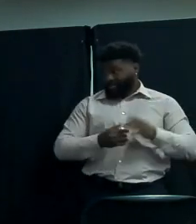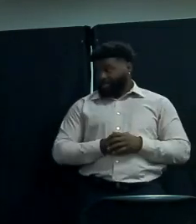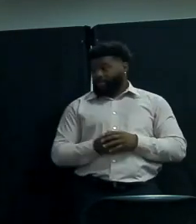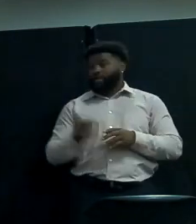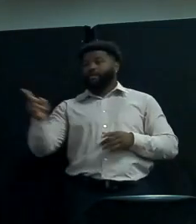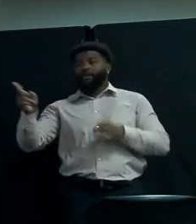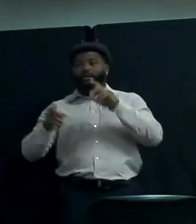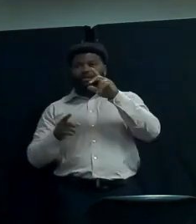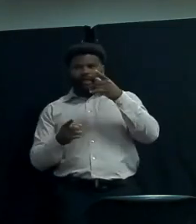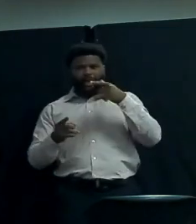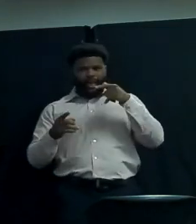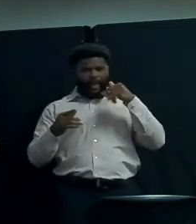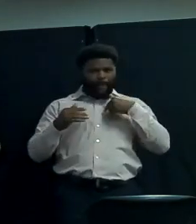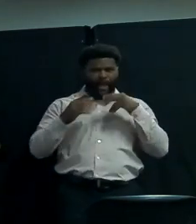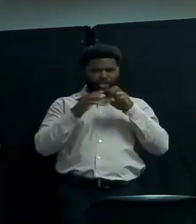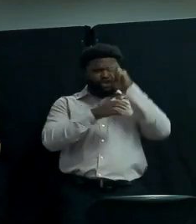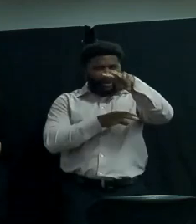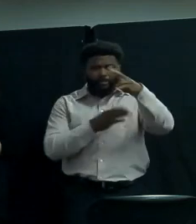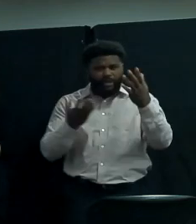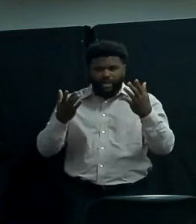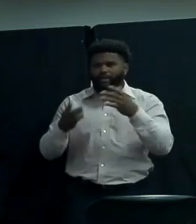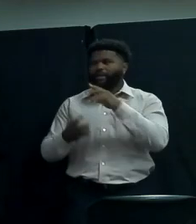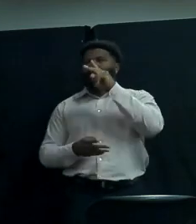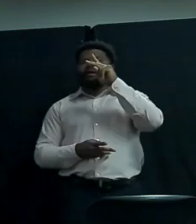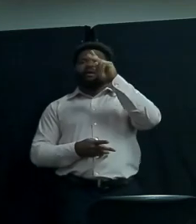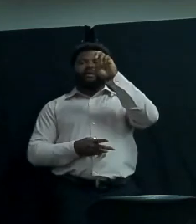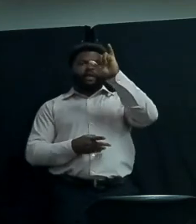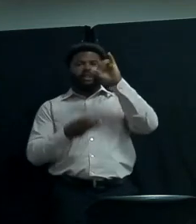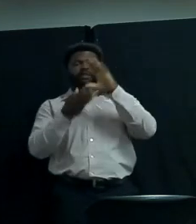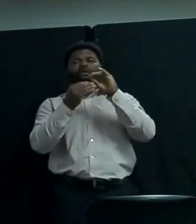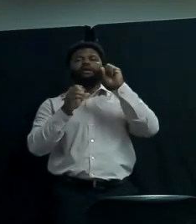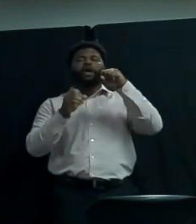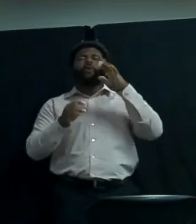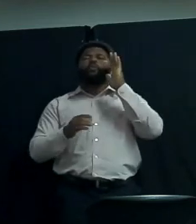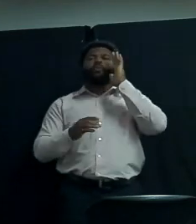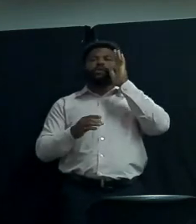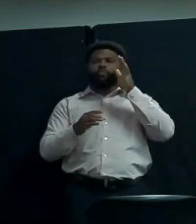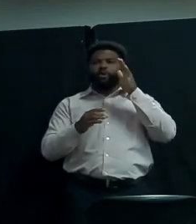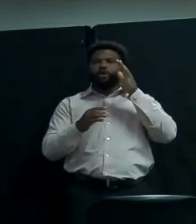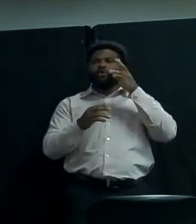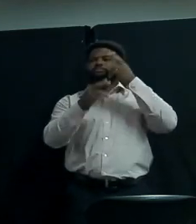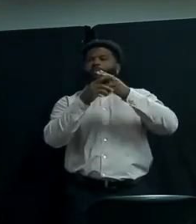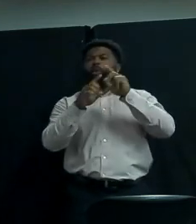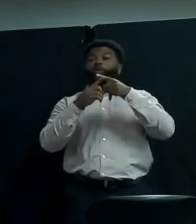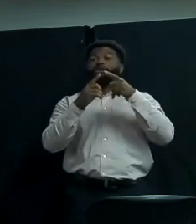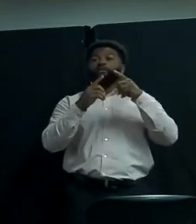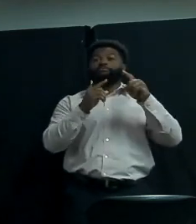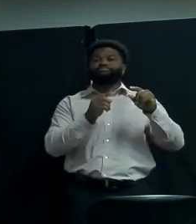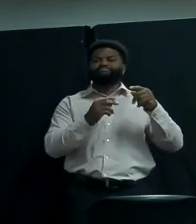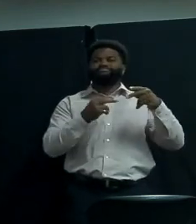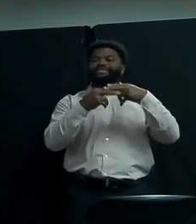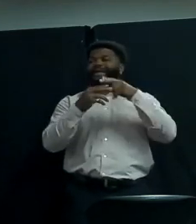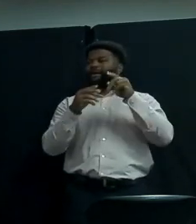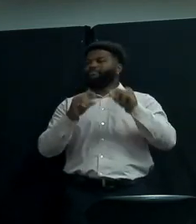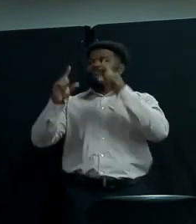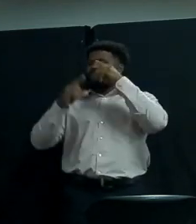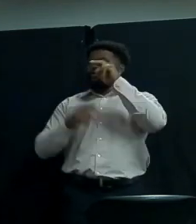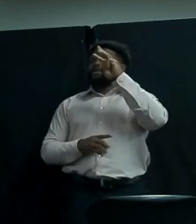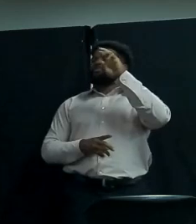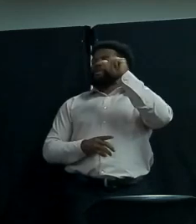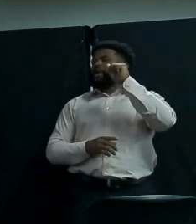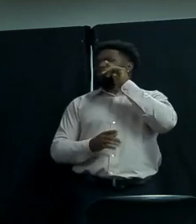get there, Am I getting ahead of us? yeah, I think Sorry. we get there, back in the NWEA, when we go into those